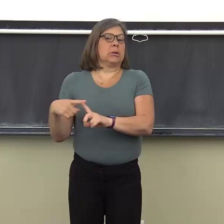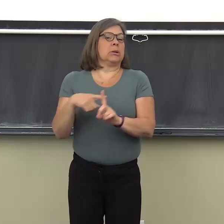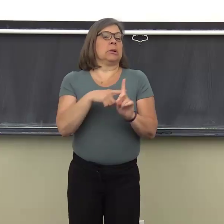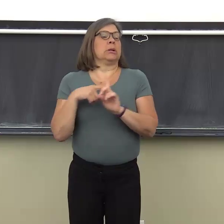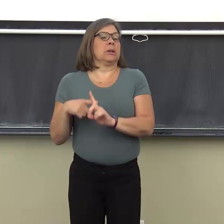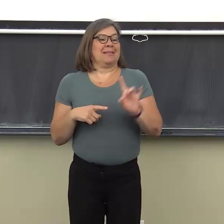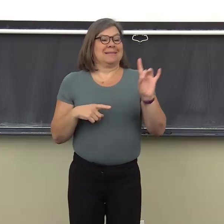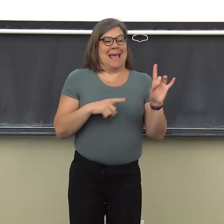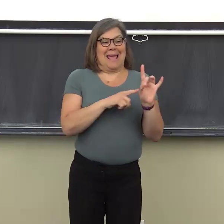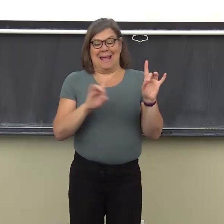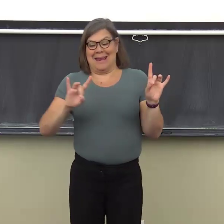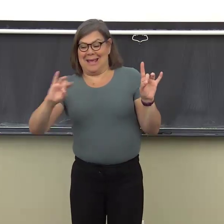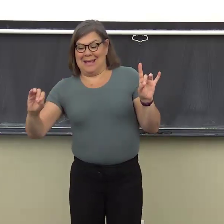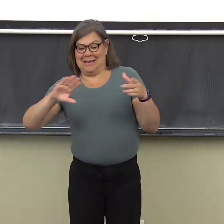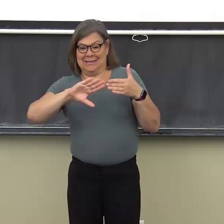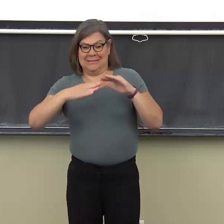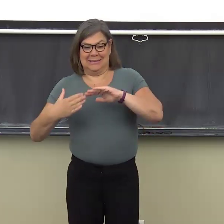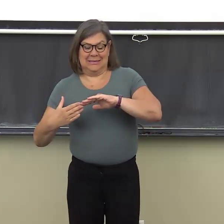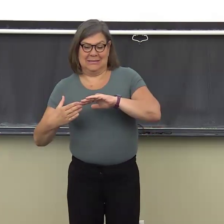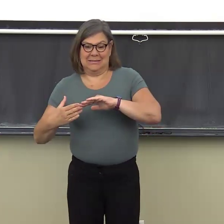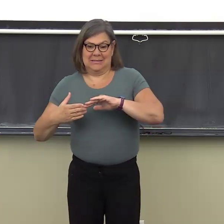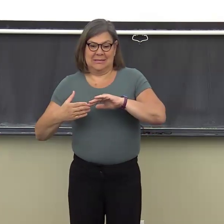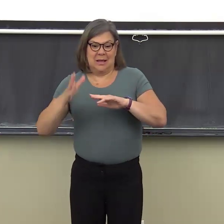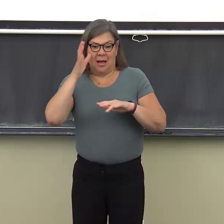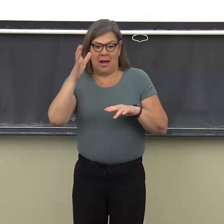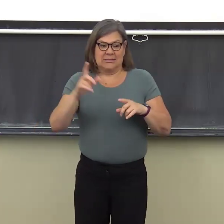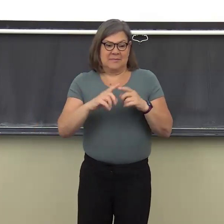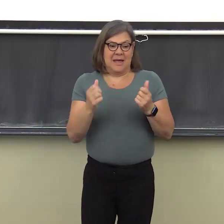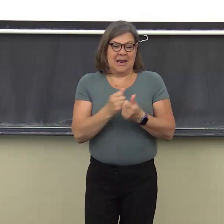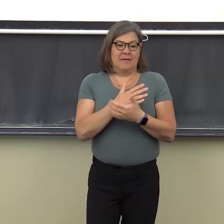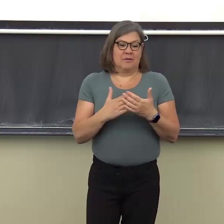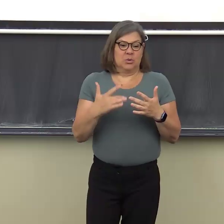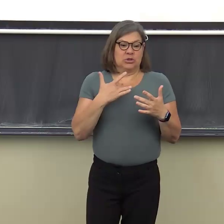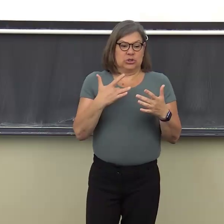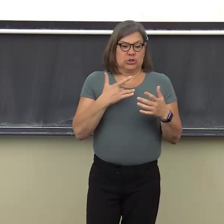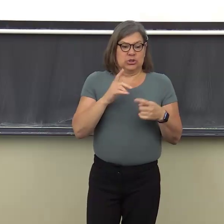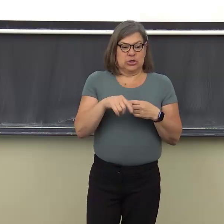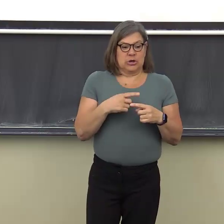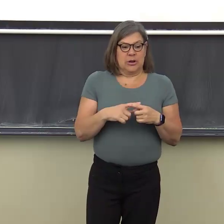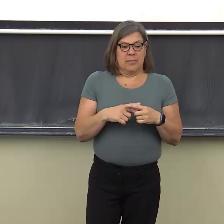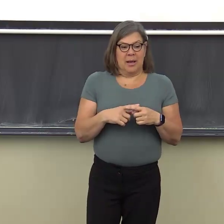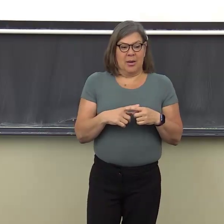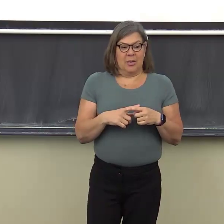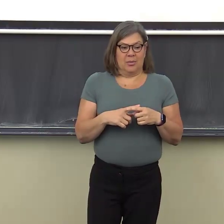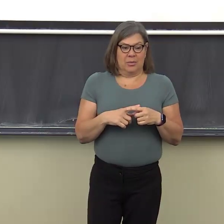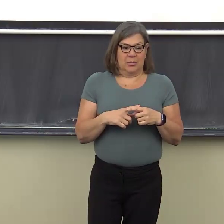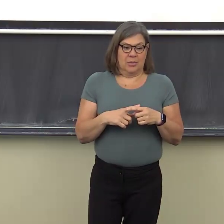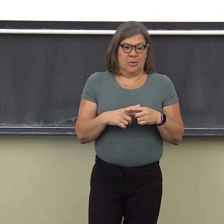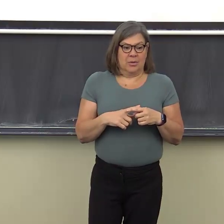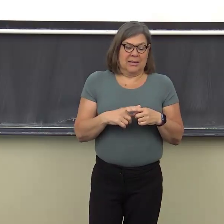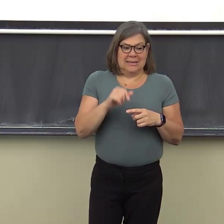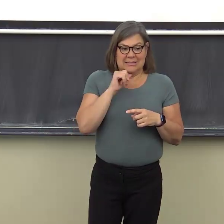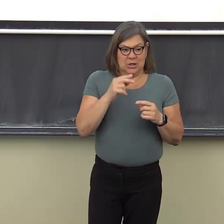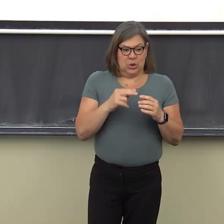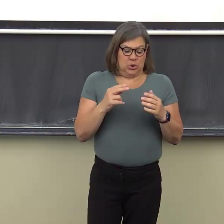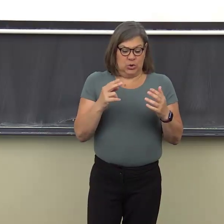880 cities, this version of like, no, everyone's concerned now about, I shouldn't say that's a universalizing